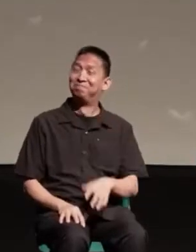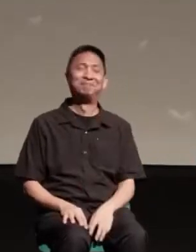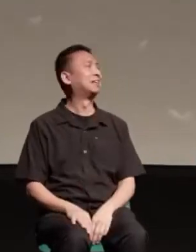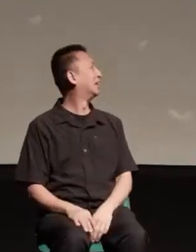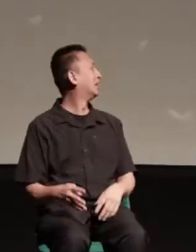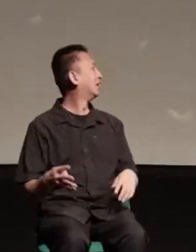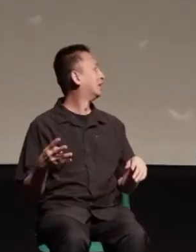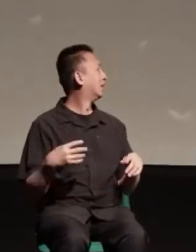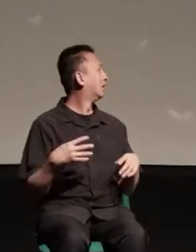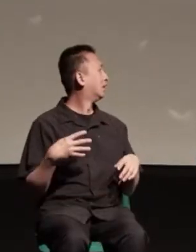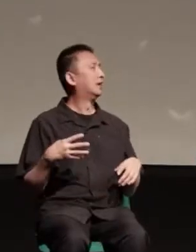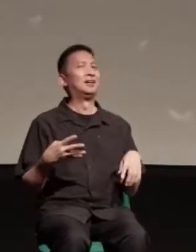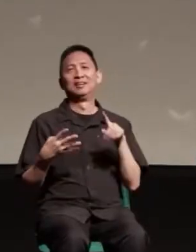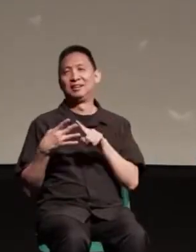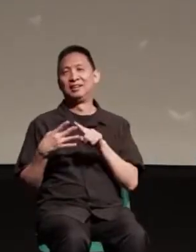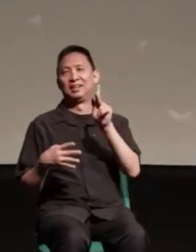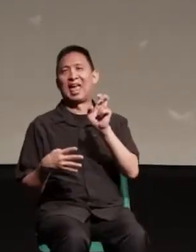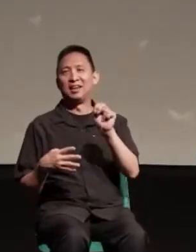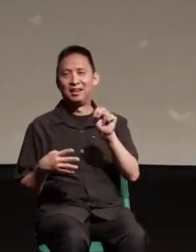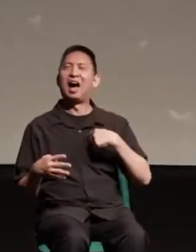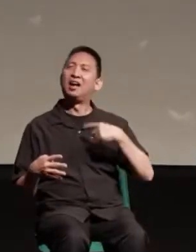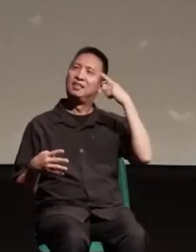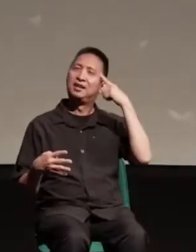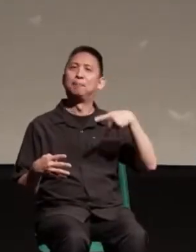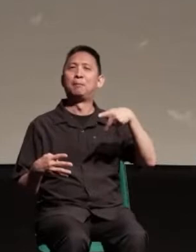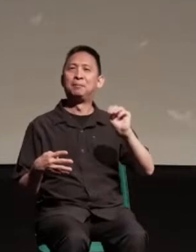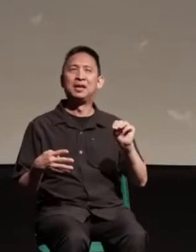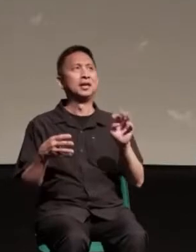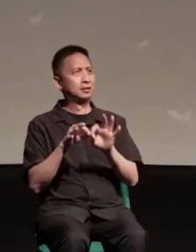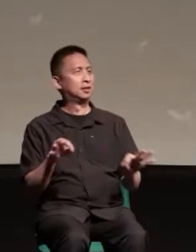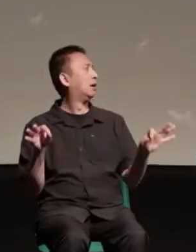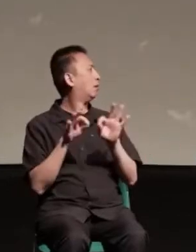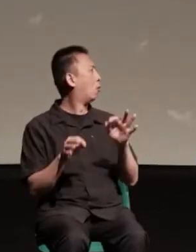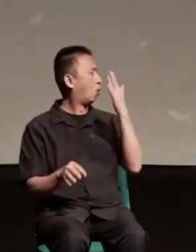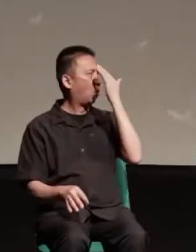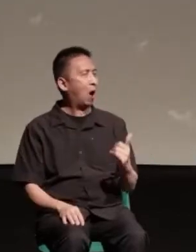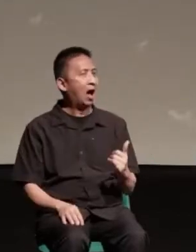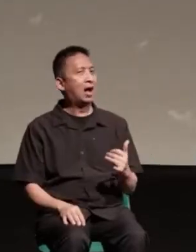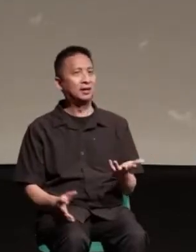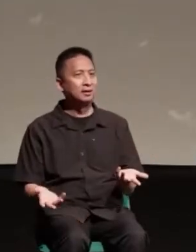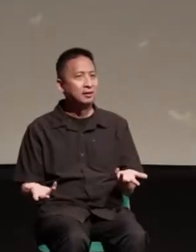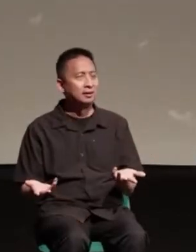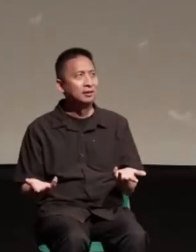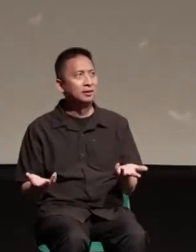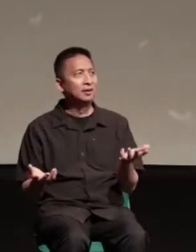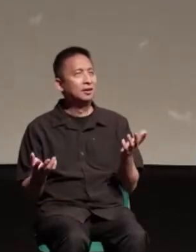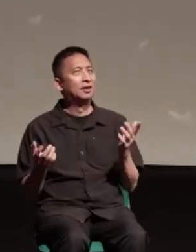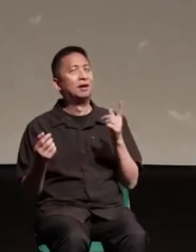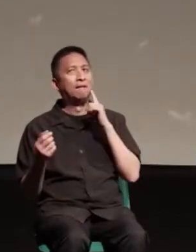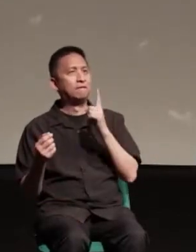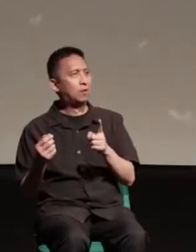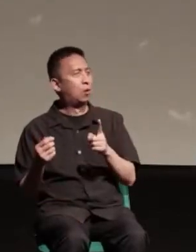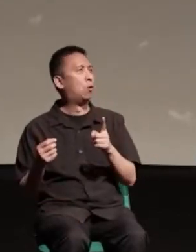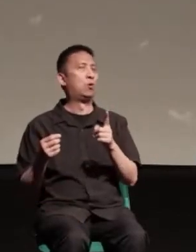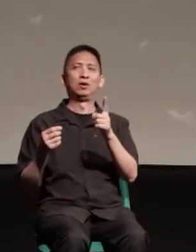Yeah, I think public media matters because, we all believe in the power of storytelling. To convince minds, to